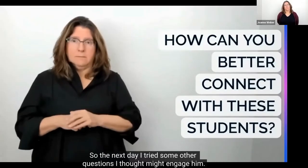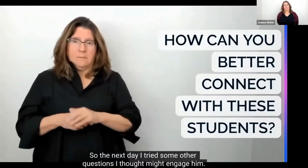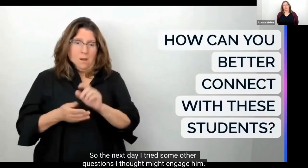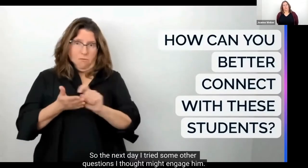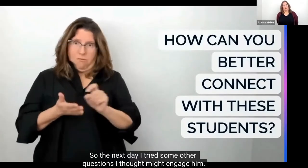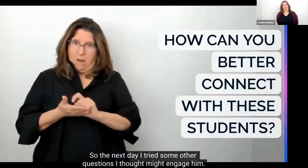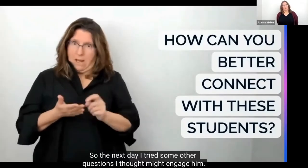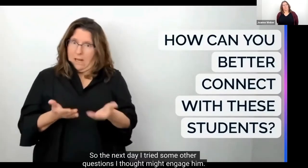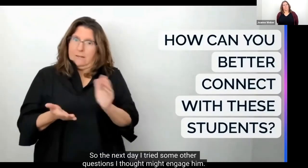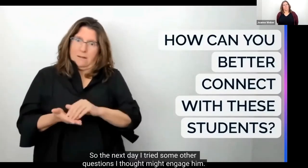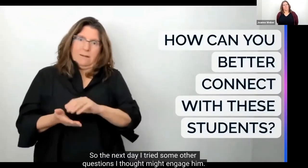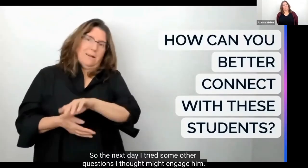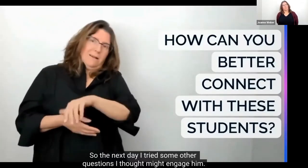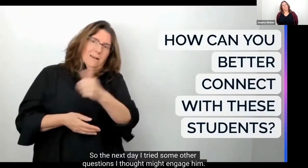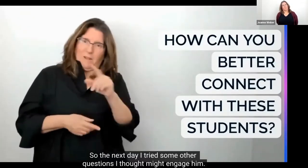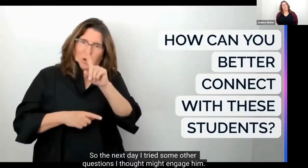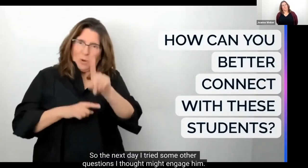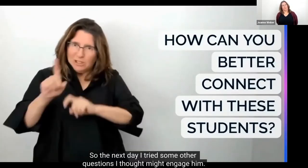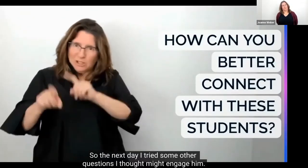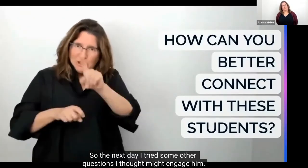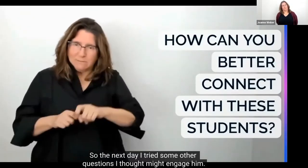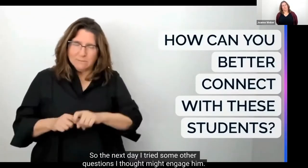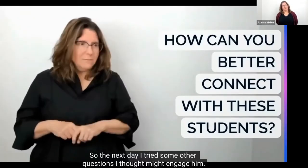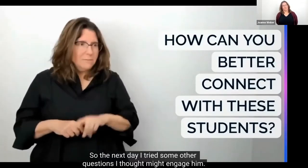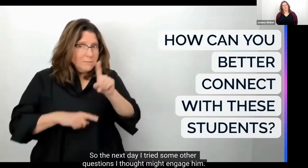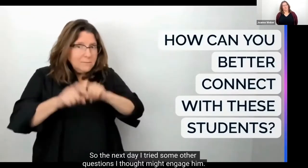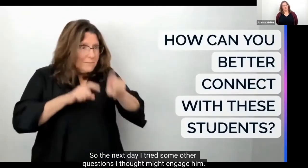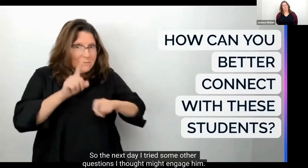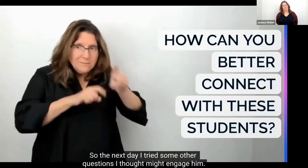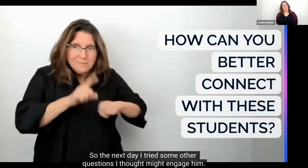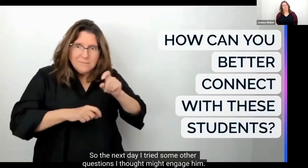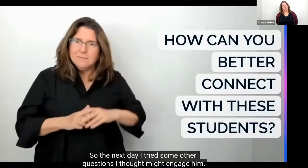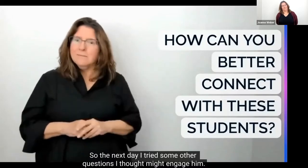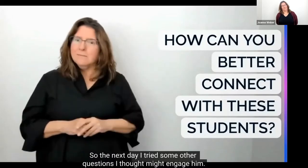So the next day I tried some other questions I thought might engage him.